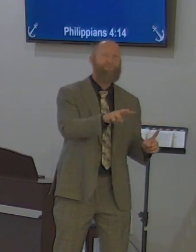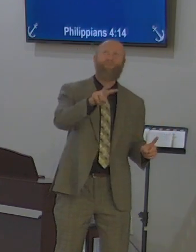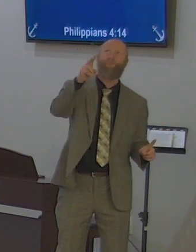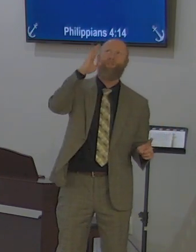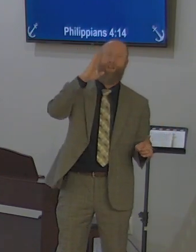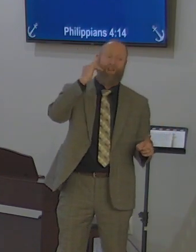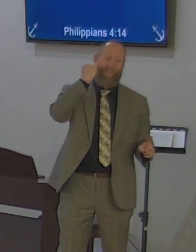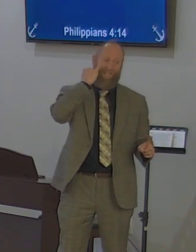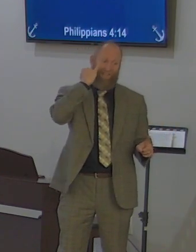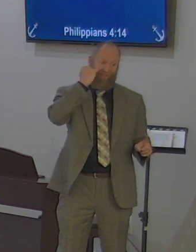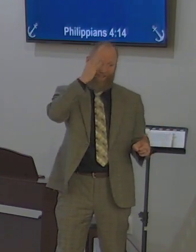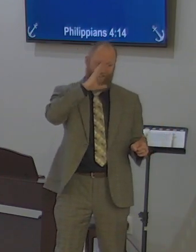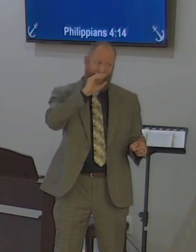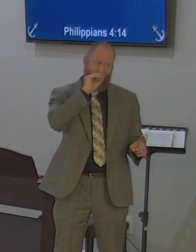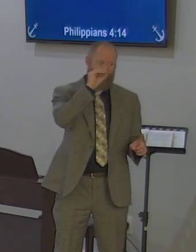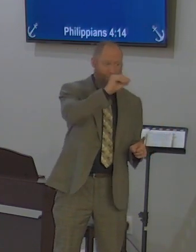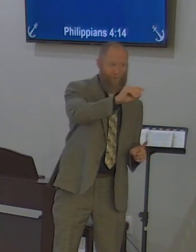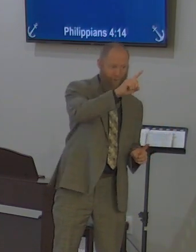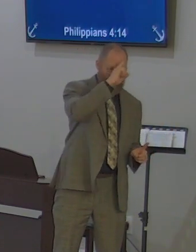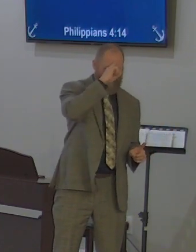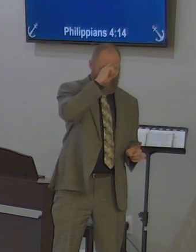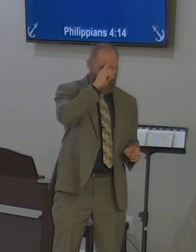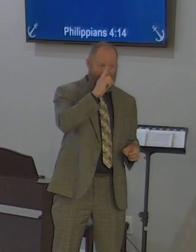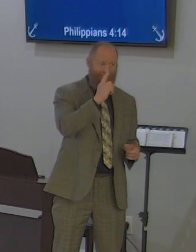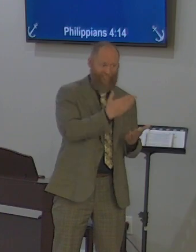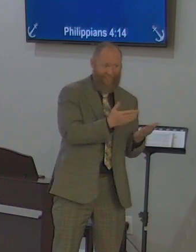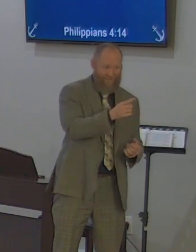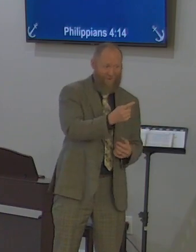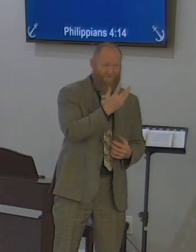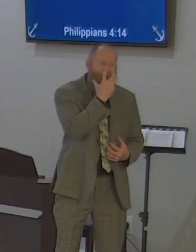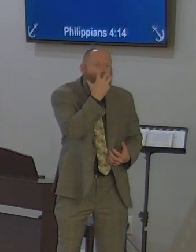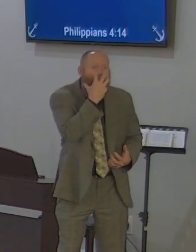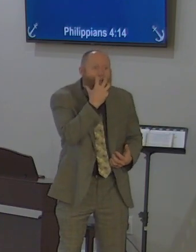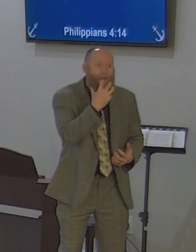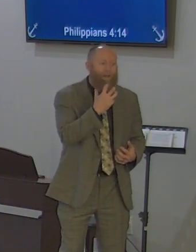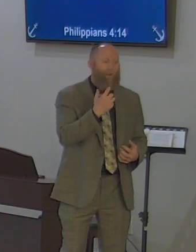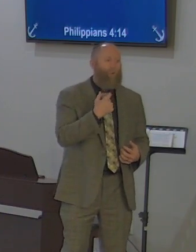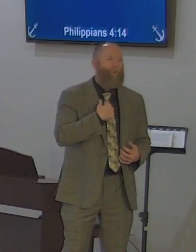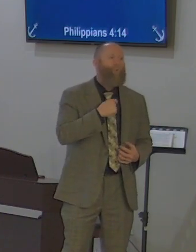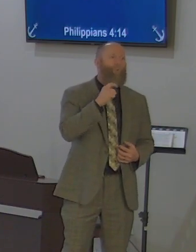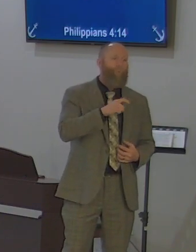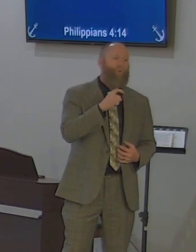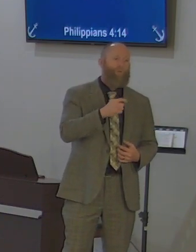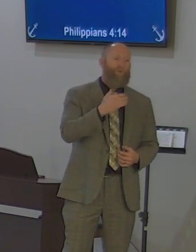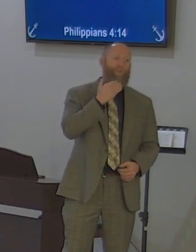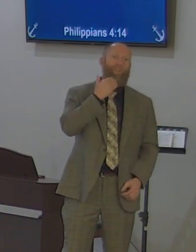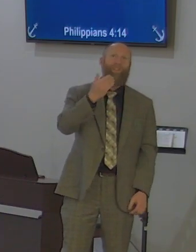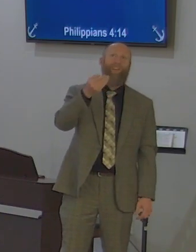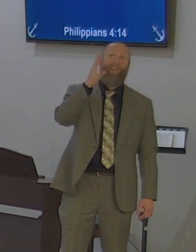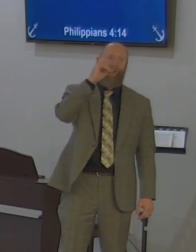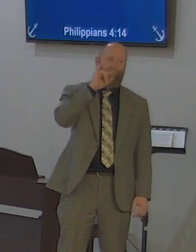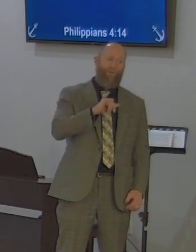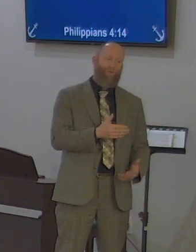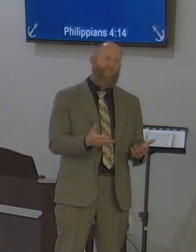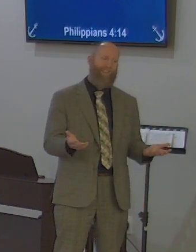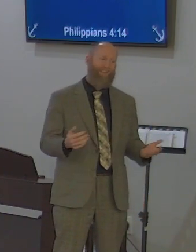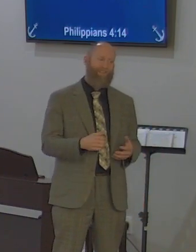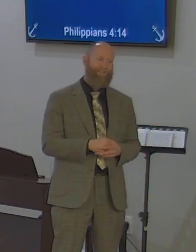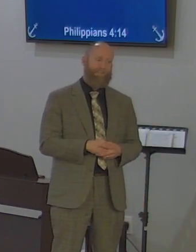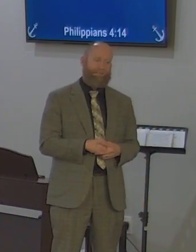on your knees and begin to give God thanks for those things that you are most discontented with in your